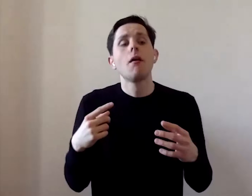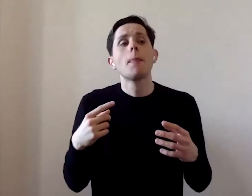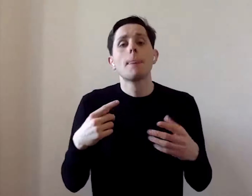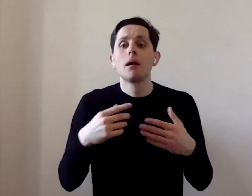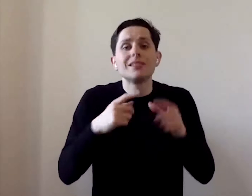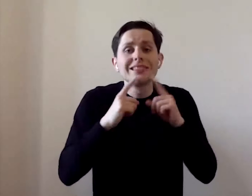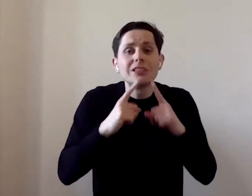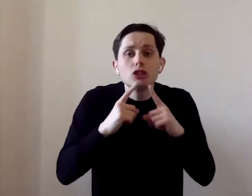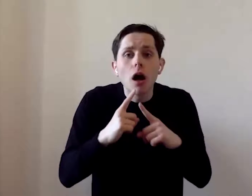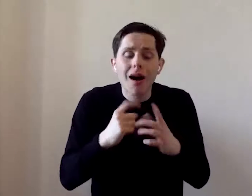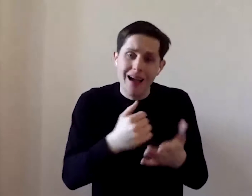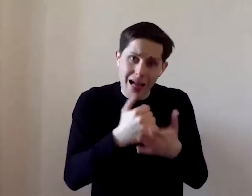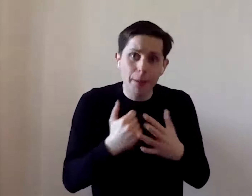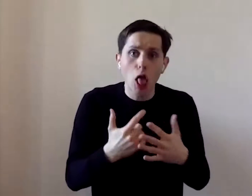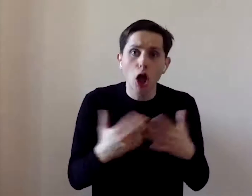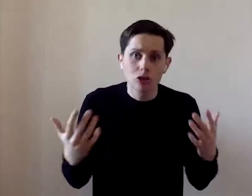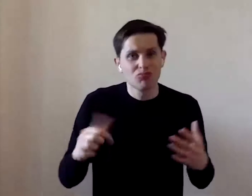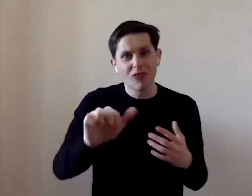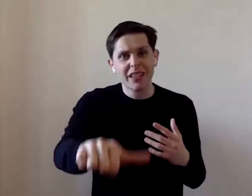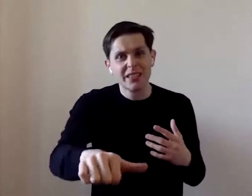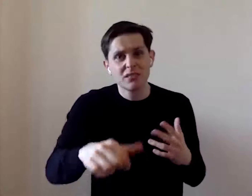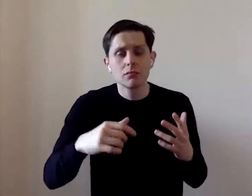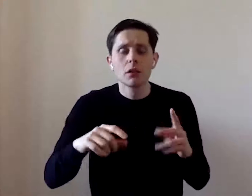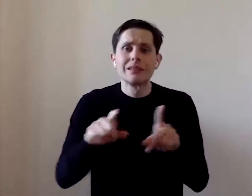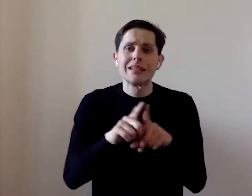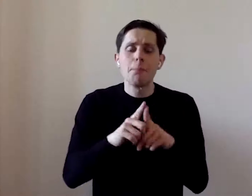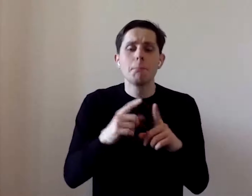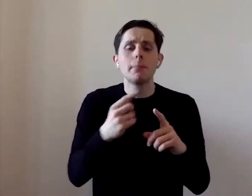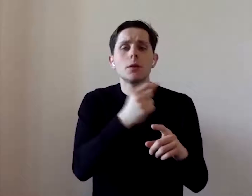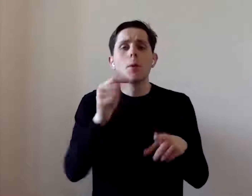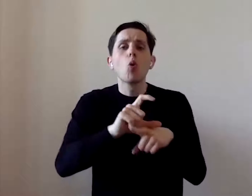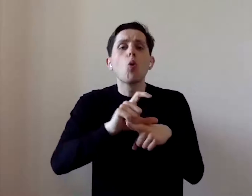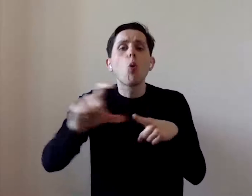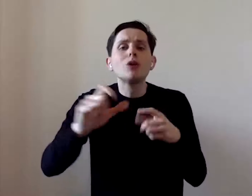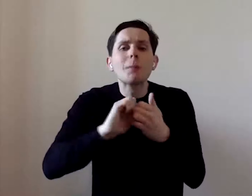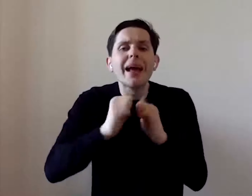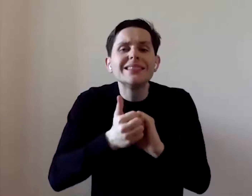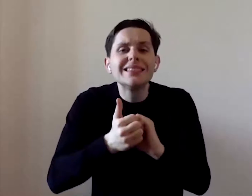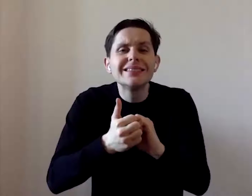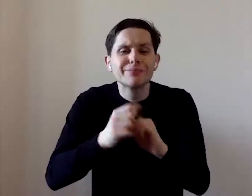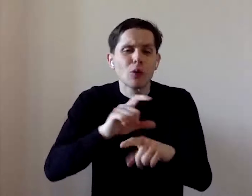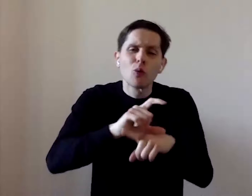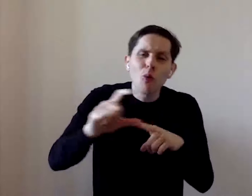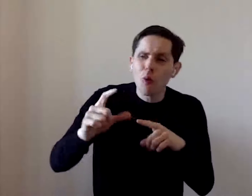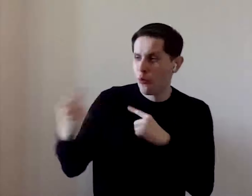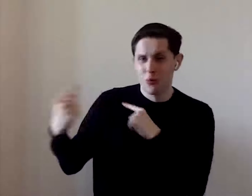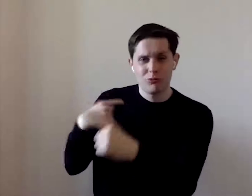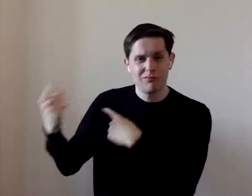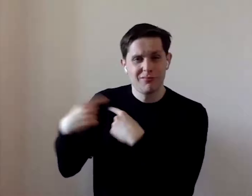gave me a lot of support. So two of my old students, tutors, were invaluable, and a lot of my fellow